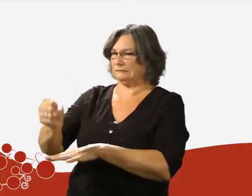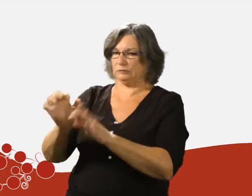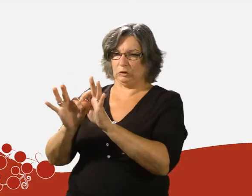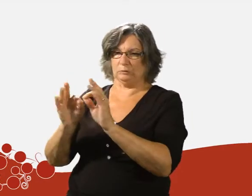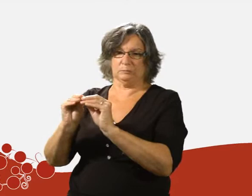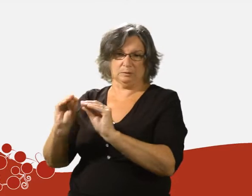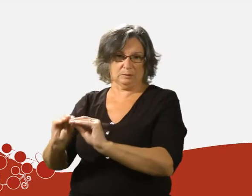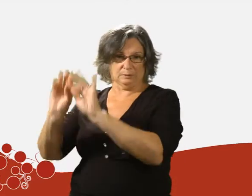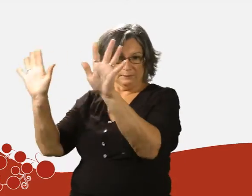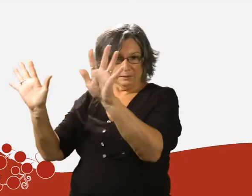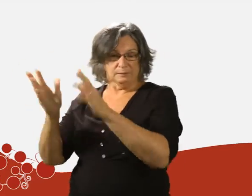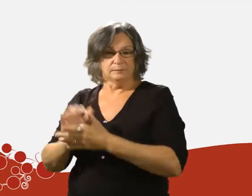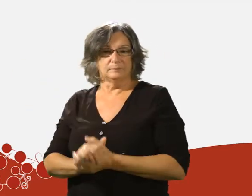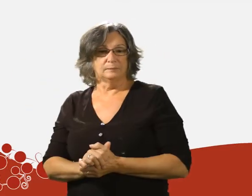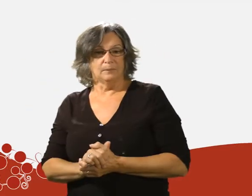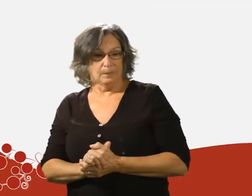having an interpreter is a must.